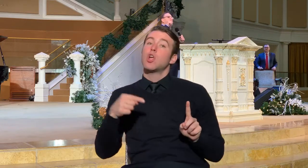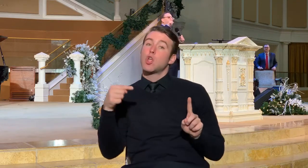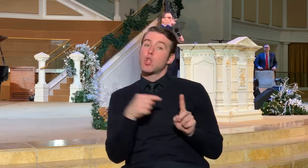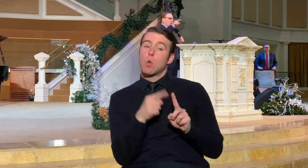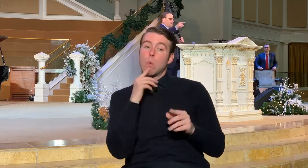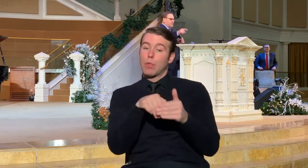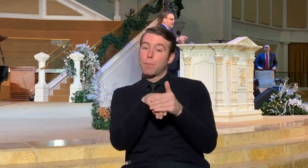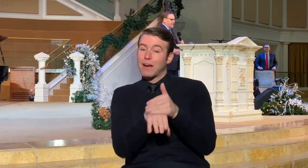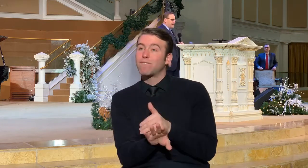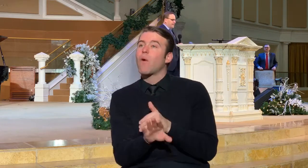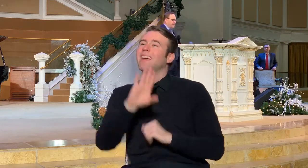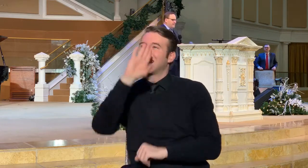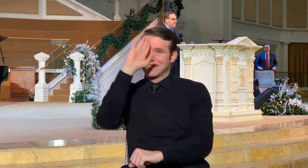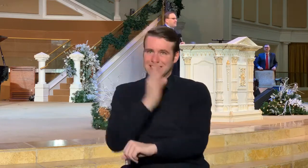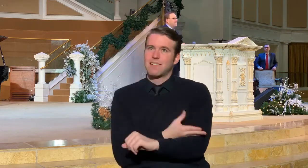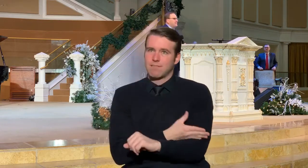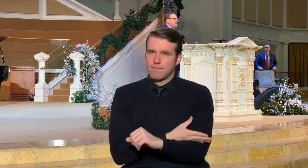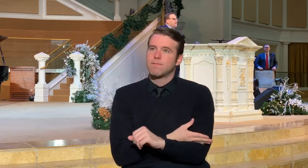bring forth a son."